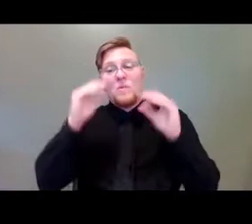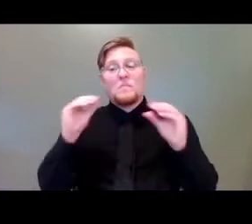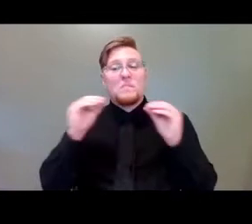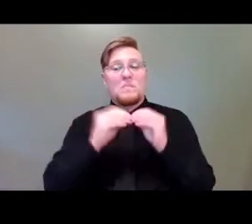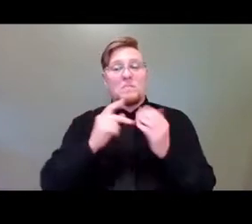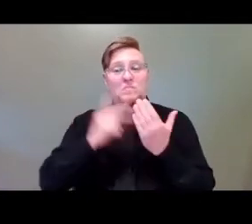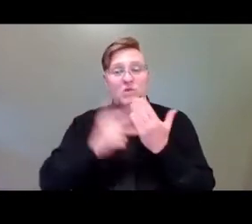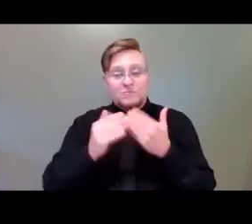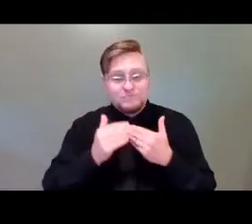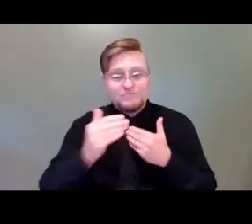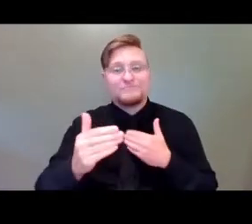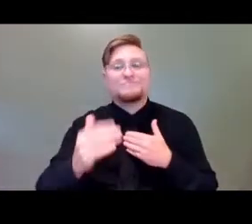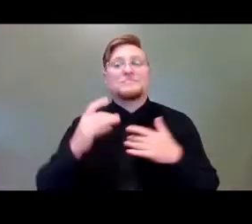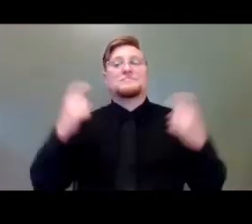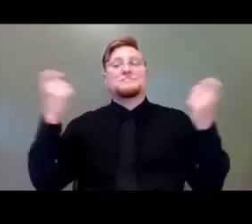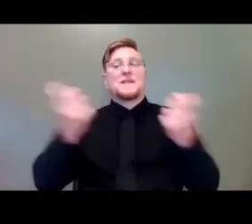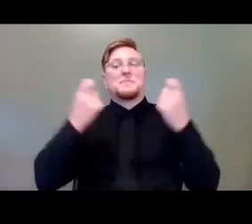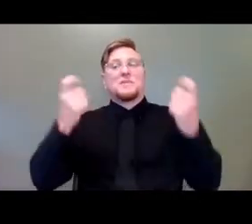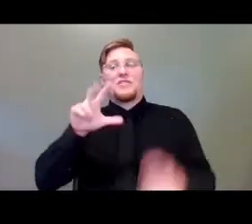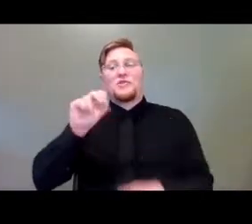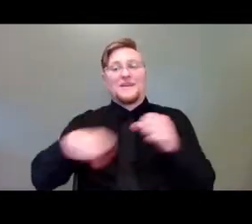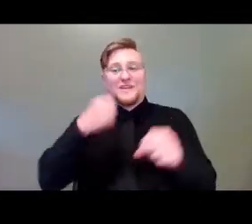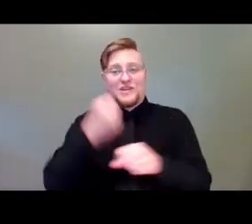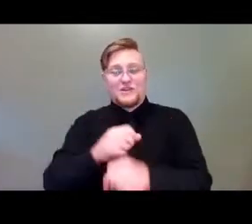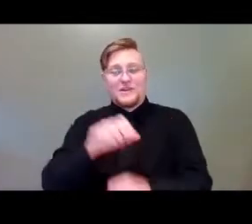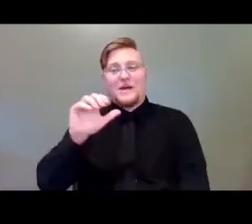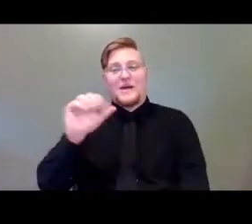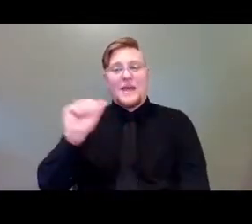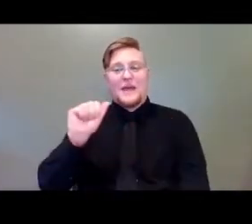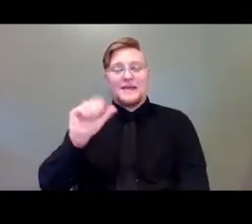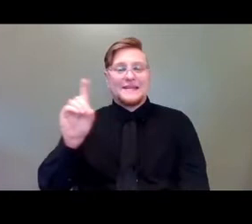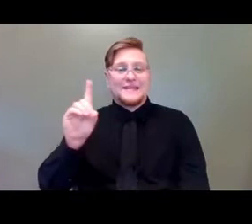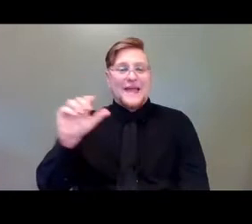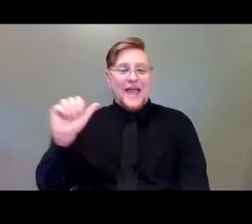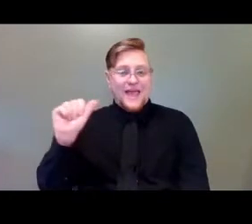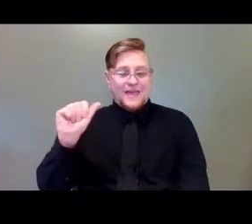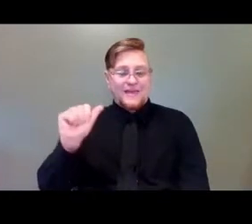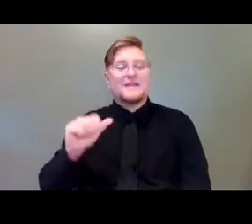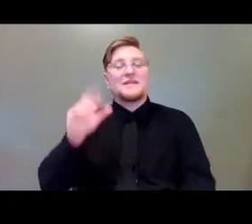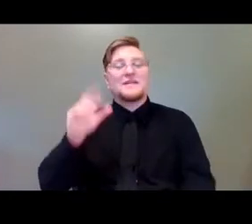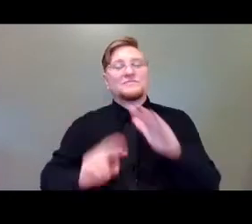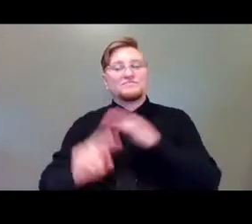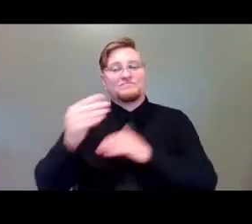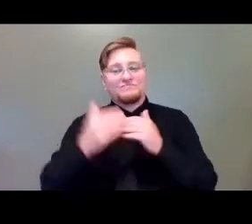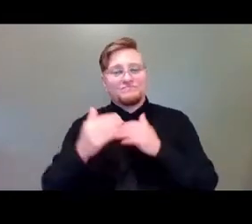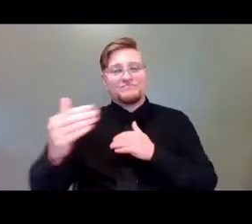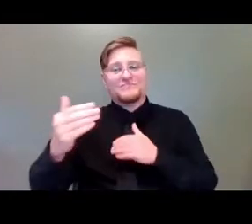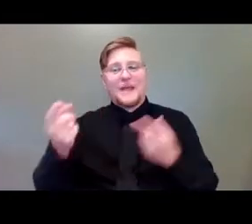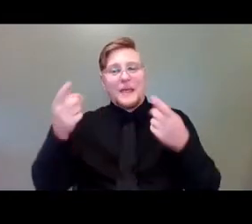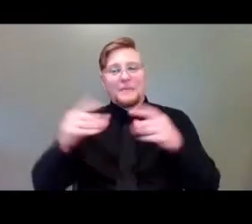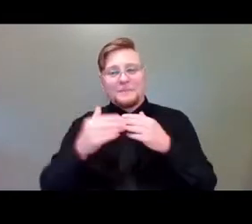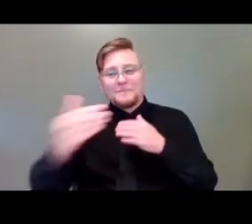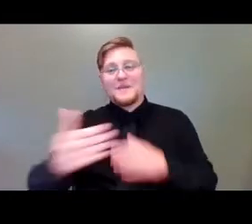programs and presentations as we celebrate 30 years of the Americans with Disabilities Act and look toward the future. Please